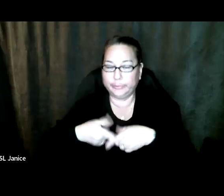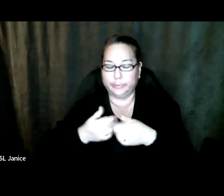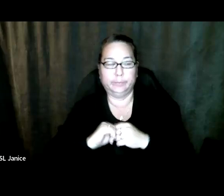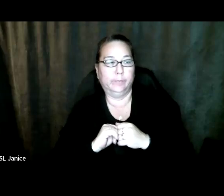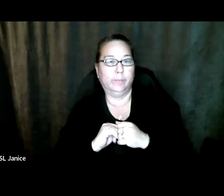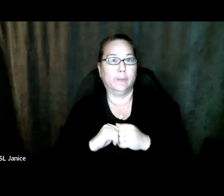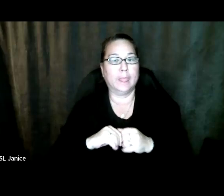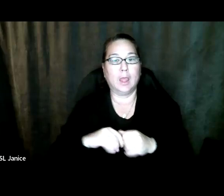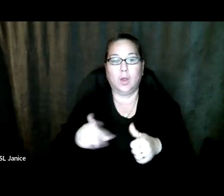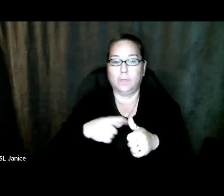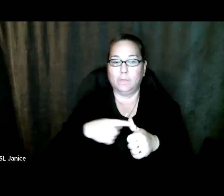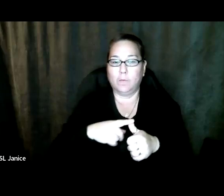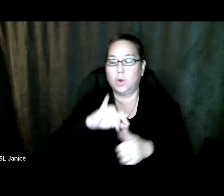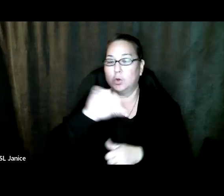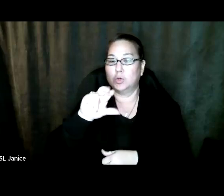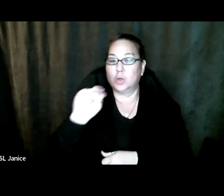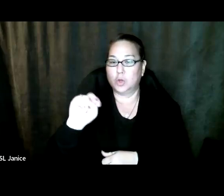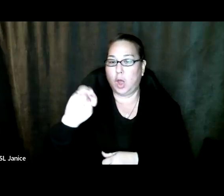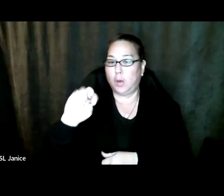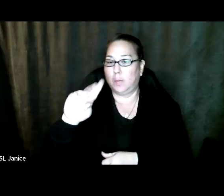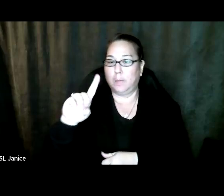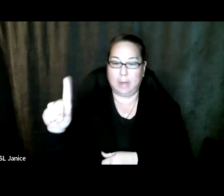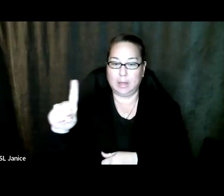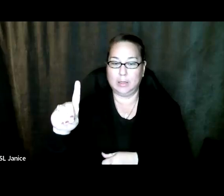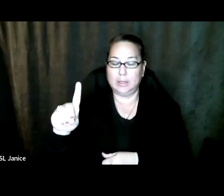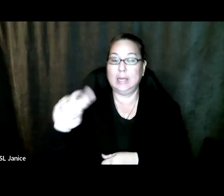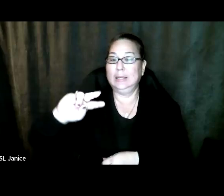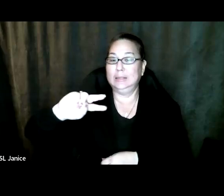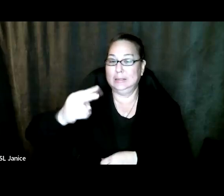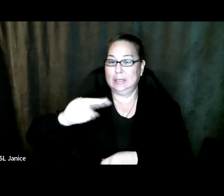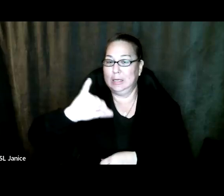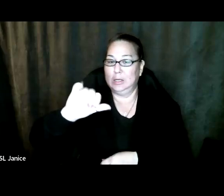Elliott Higgins, Deidre Manning, and Chelsea Ruschio. John Mudd.